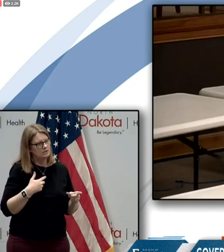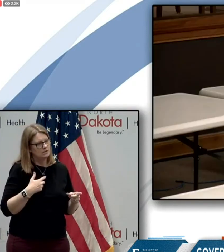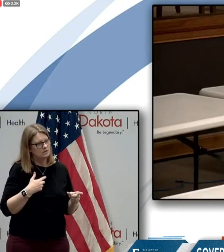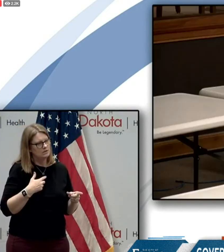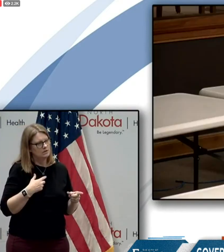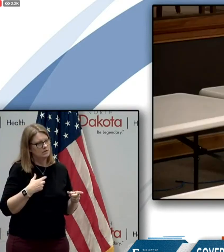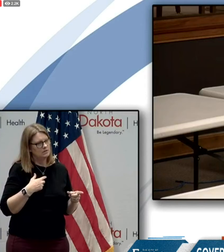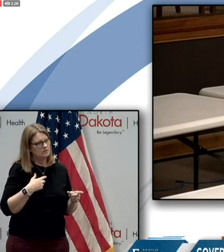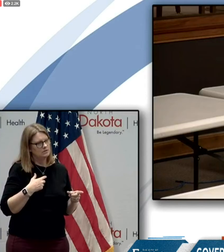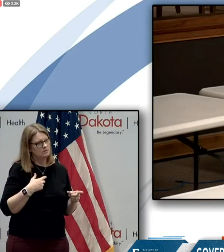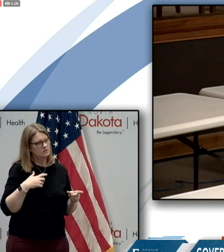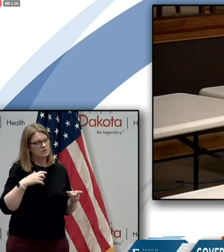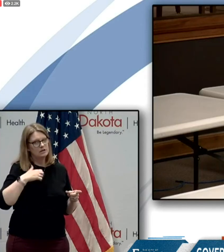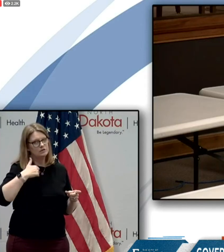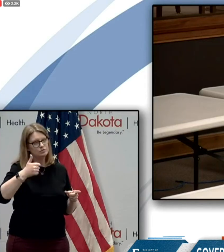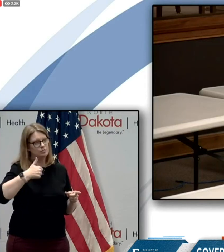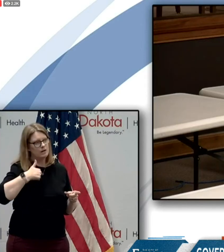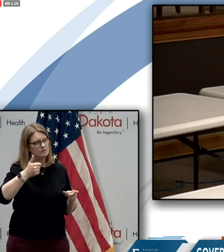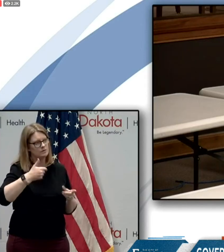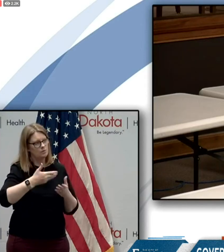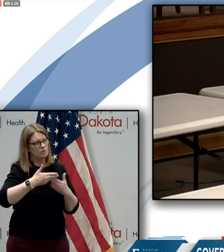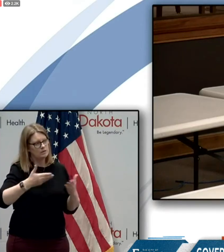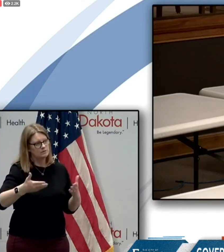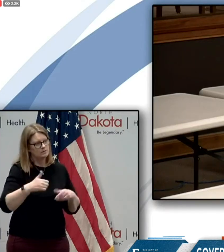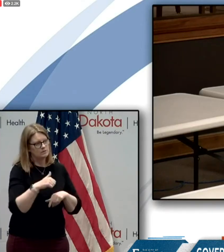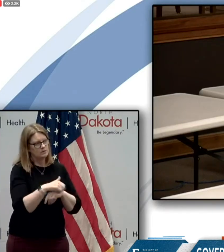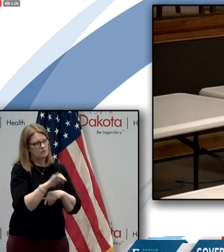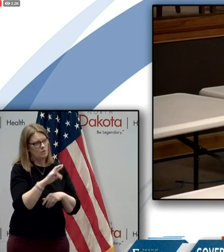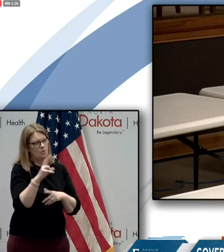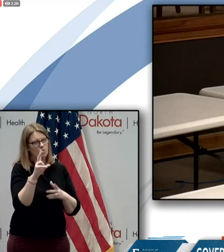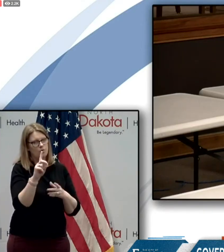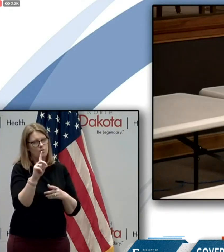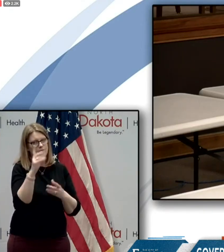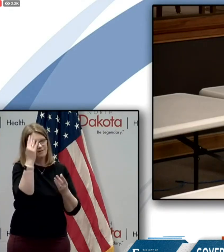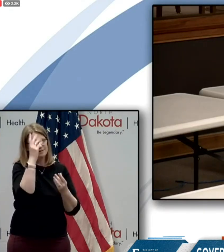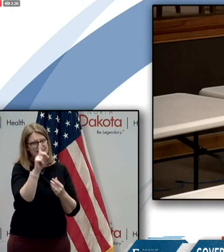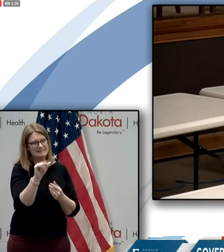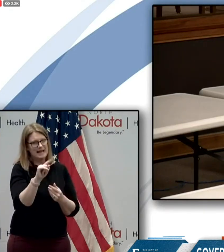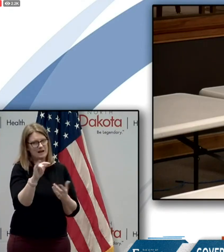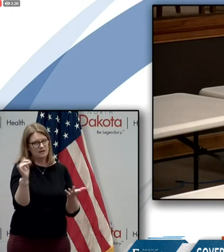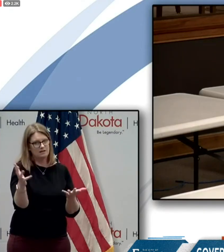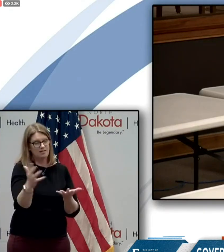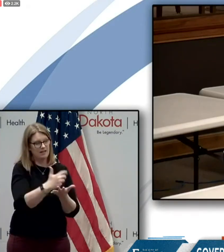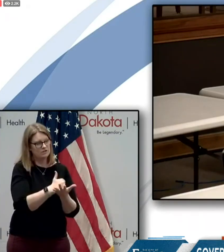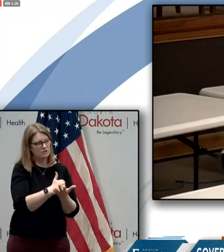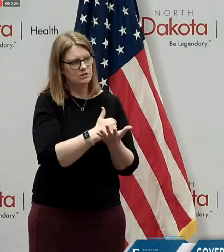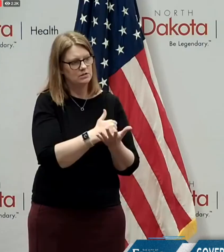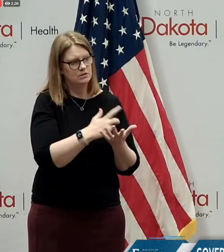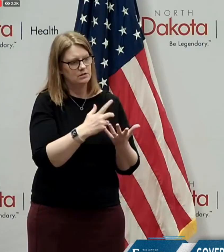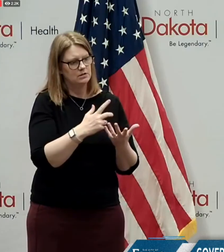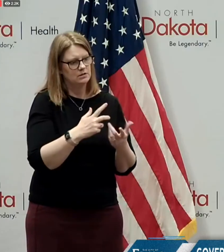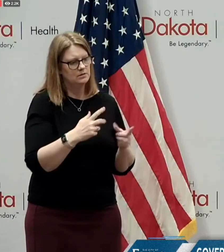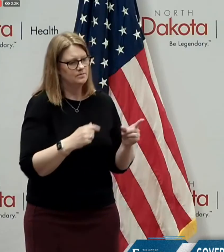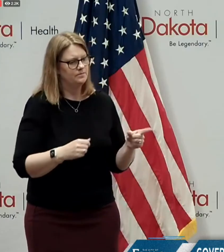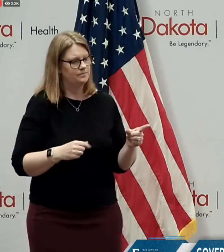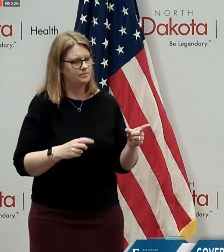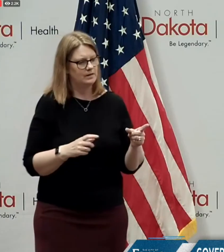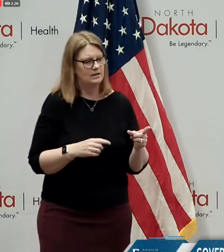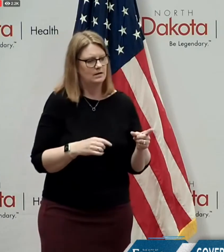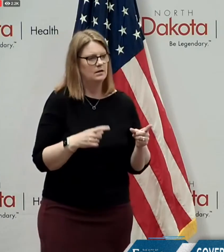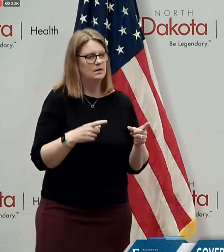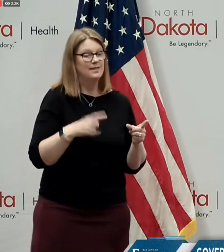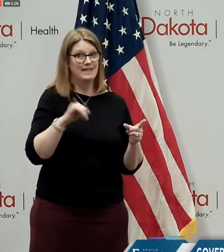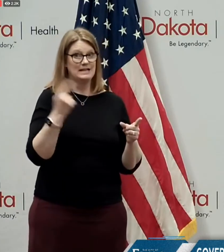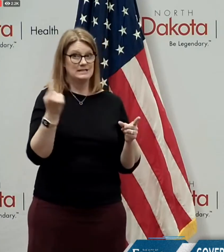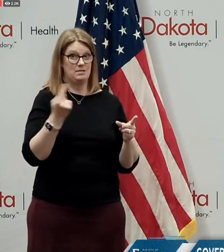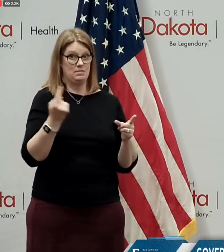played a role in resource deployment or data collection outside of that event. That's something that we did today.